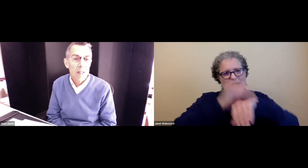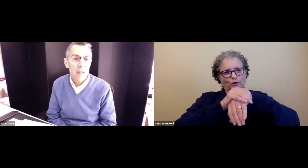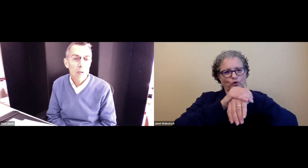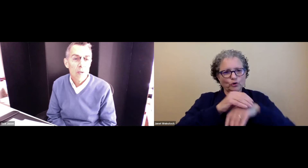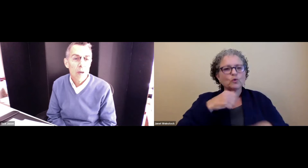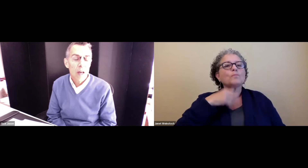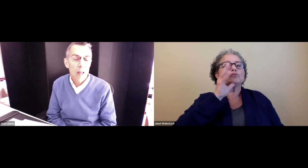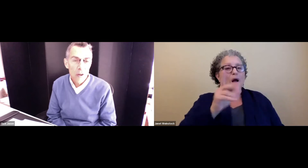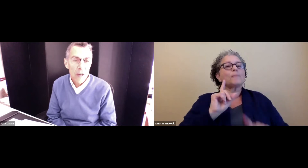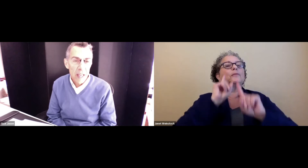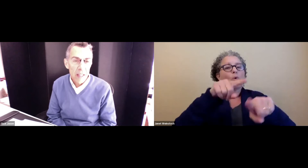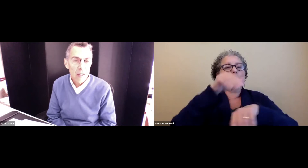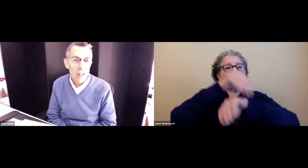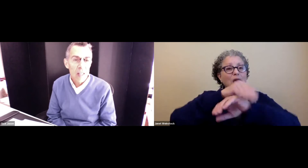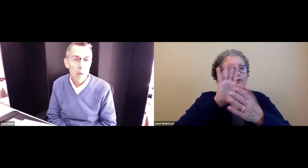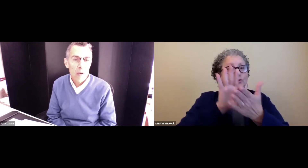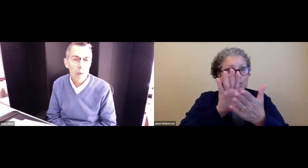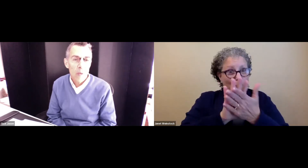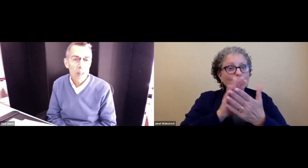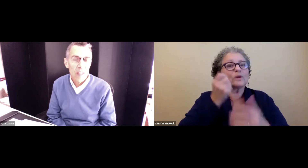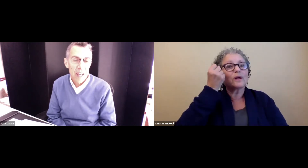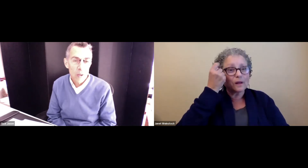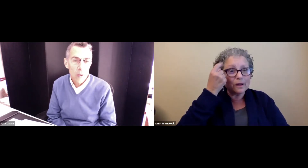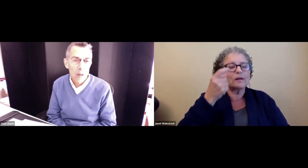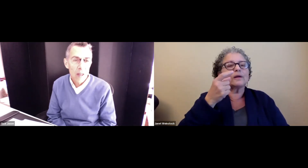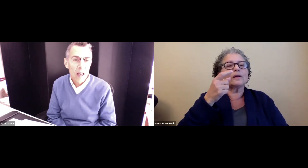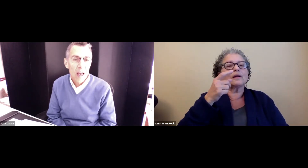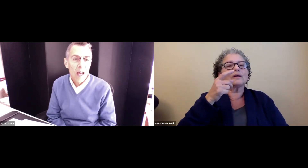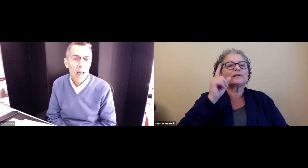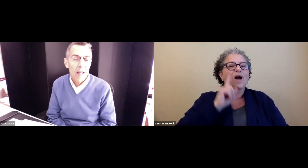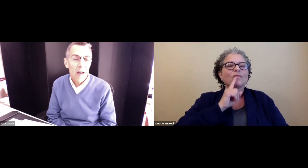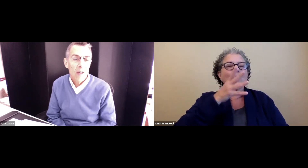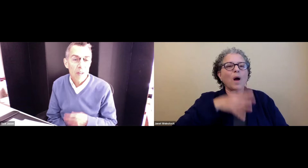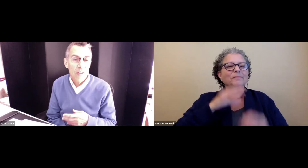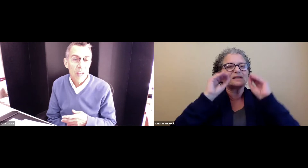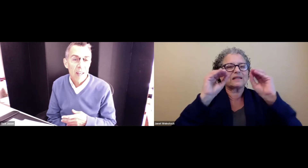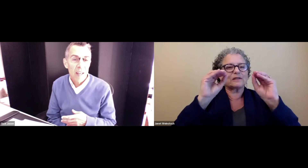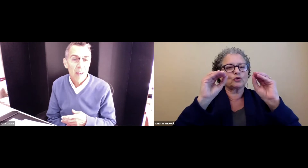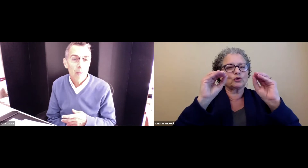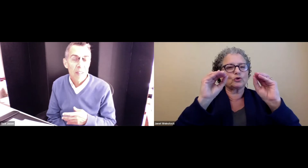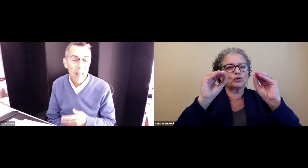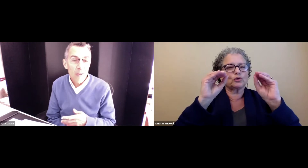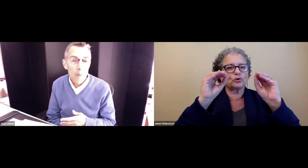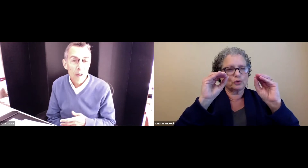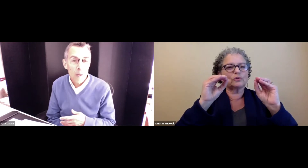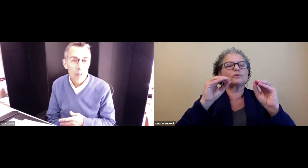to learn English. And so my grandmother went to night school. And now you have to understand, it was a deaf woman who was teaching.